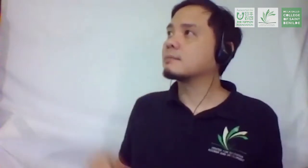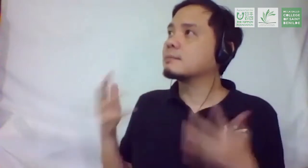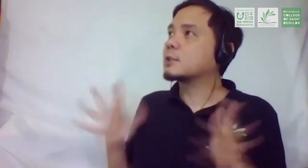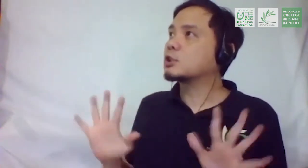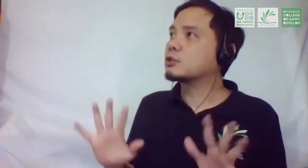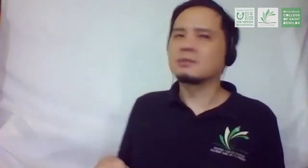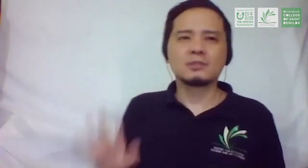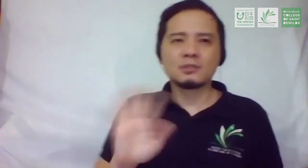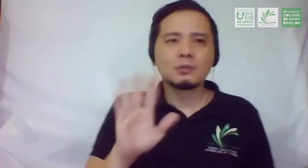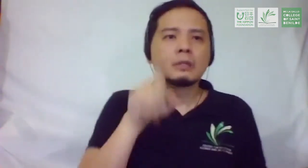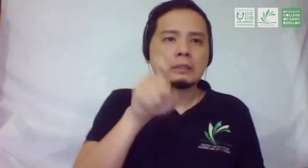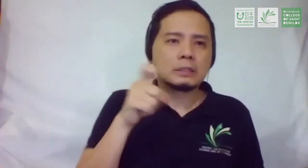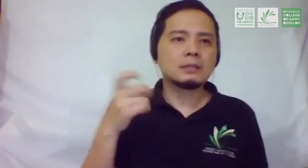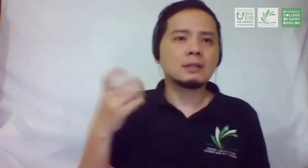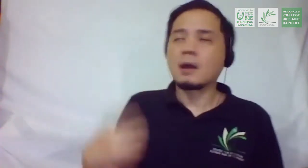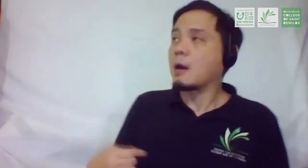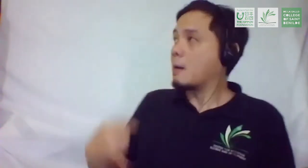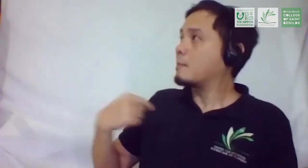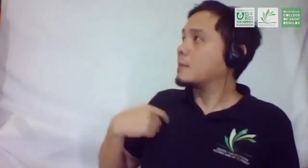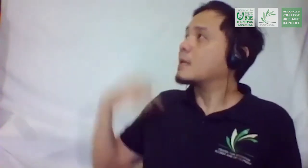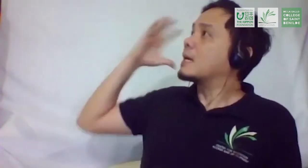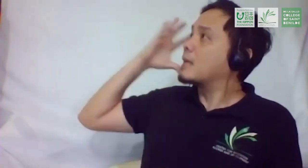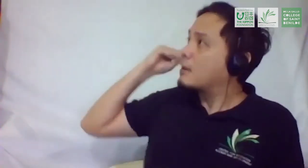I'm hearing, okay, so what's your name?